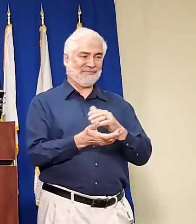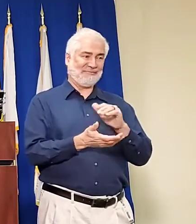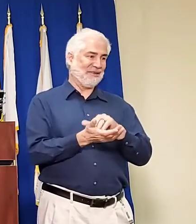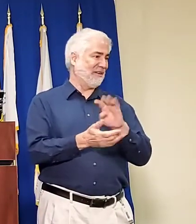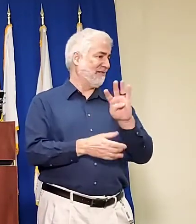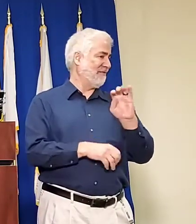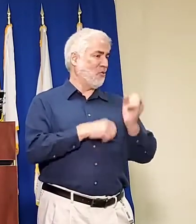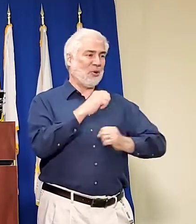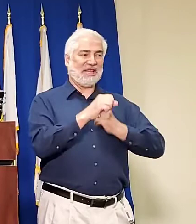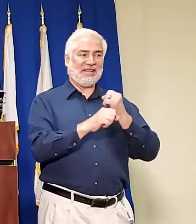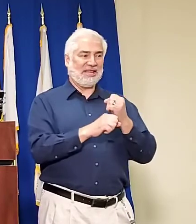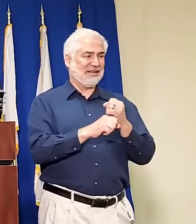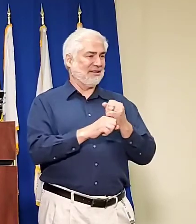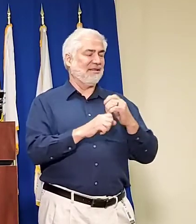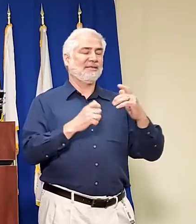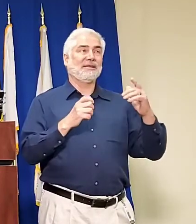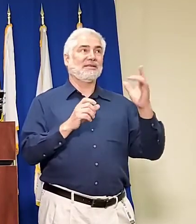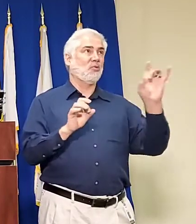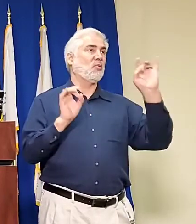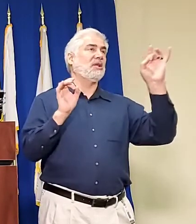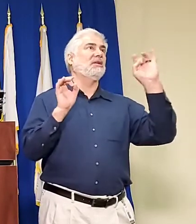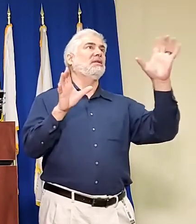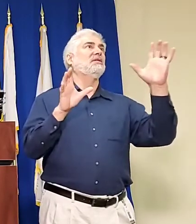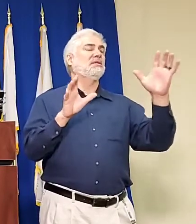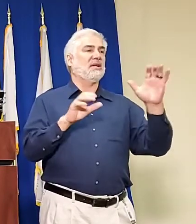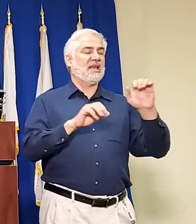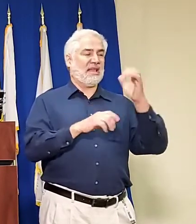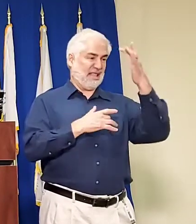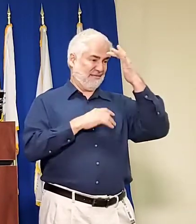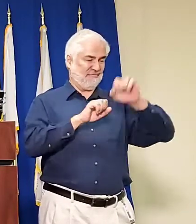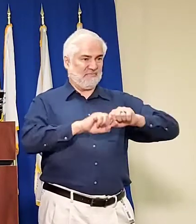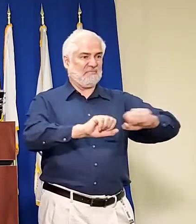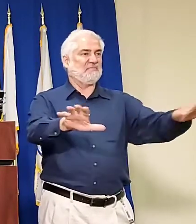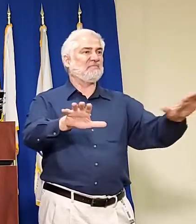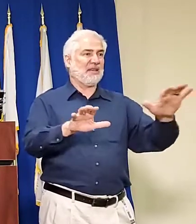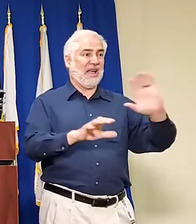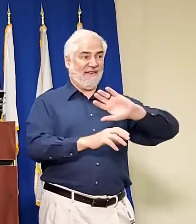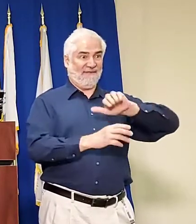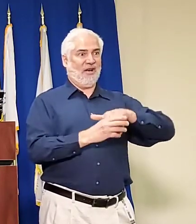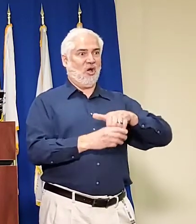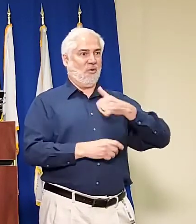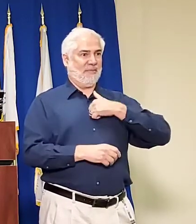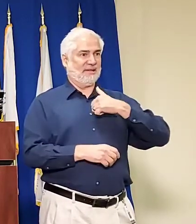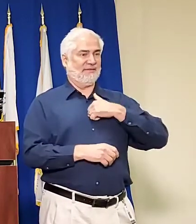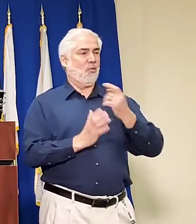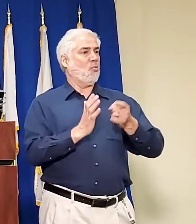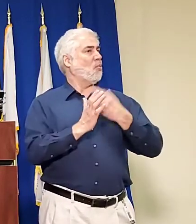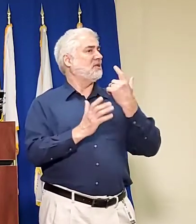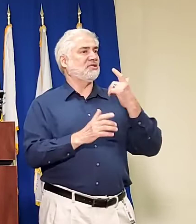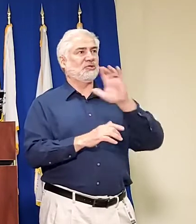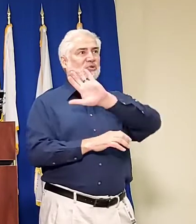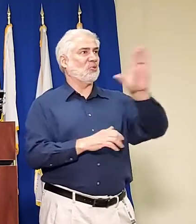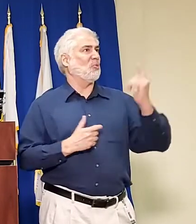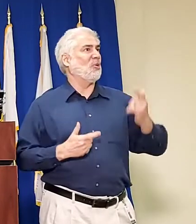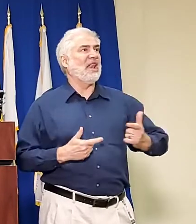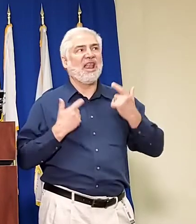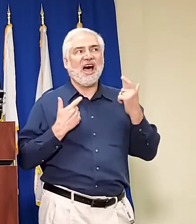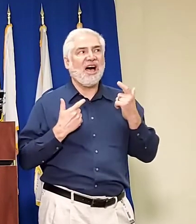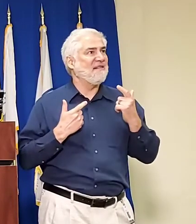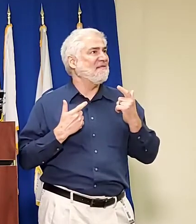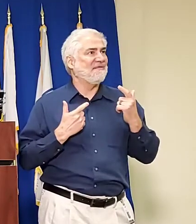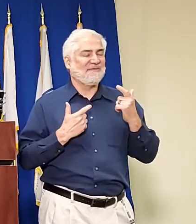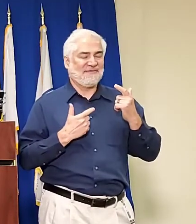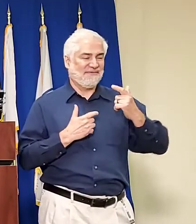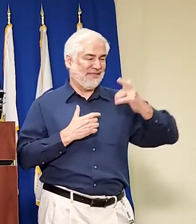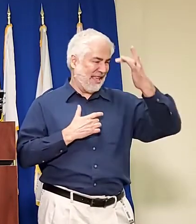years. This is probably the biggest epidemic I've ever been involved in. So this is a once in a lifetime